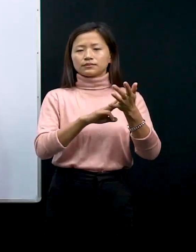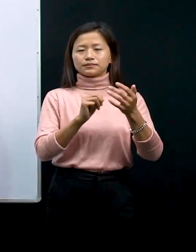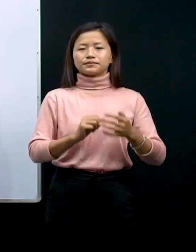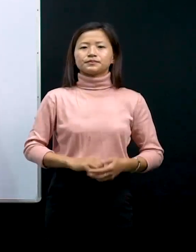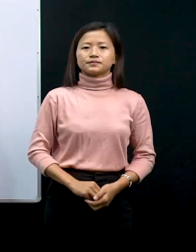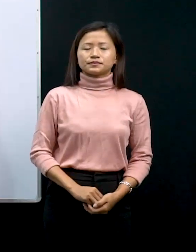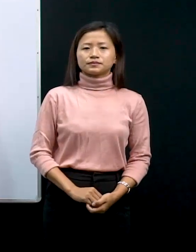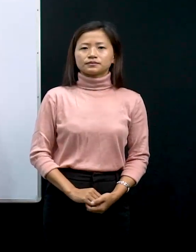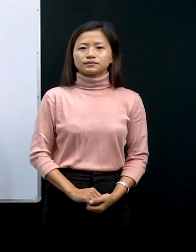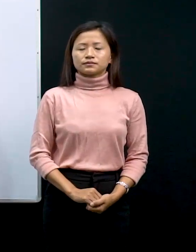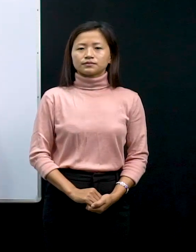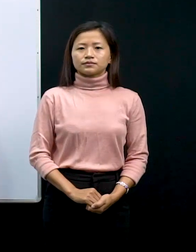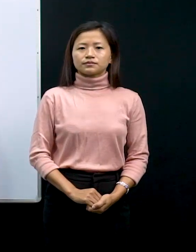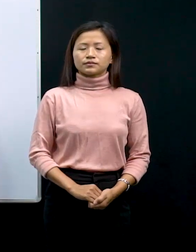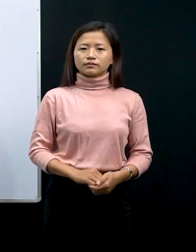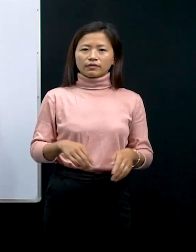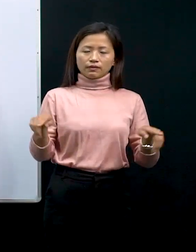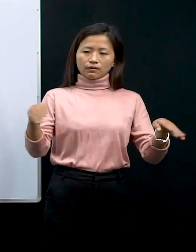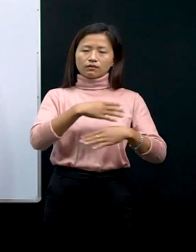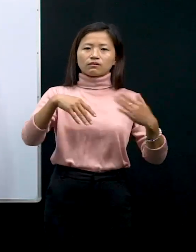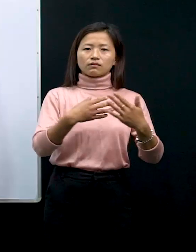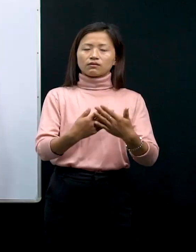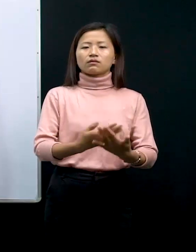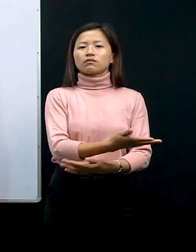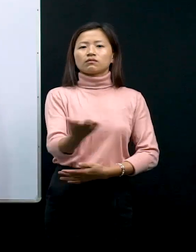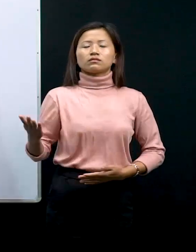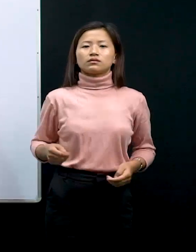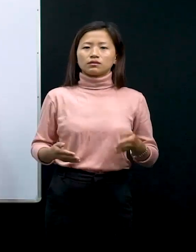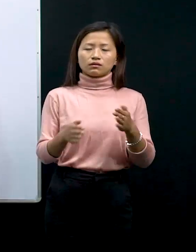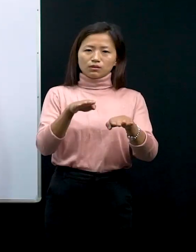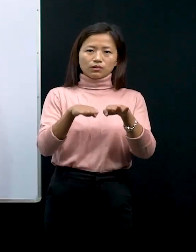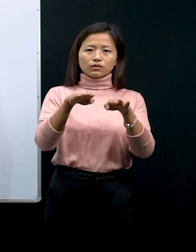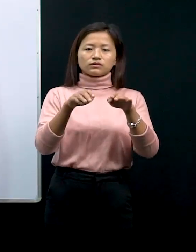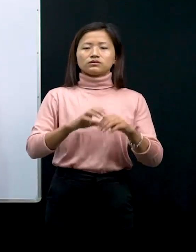lines points tangent, then they are equal. Okay. Now,